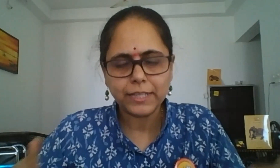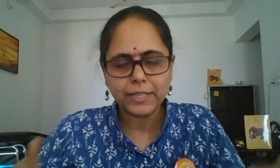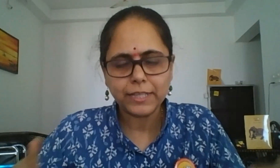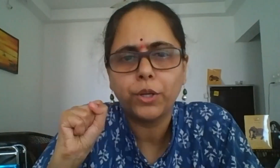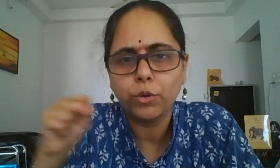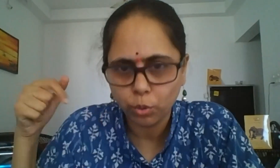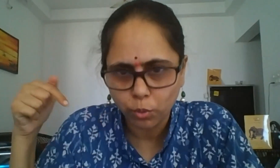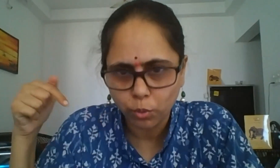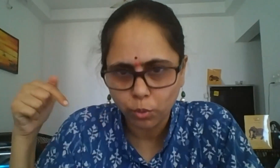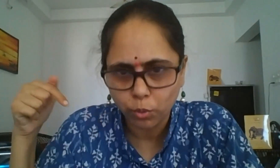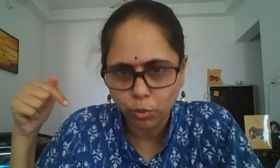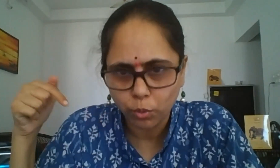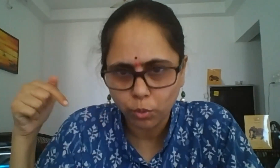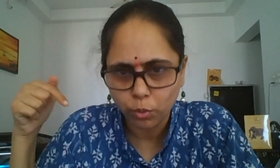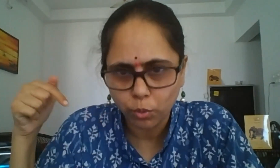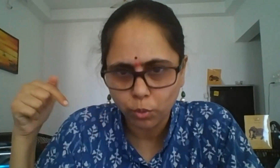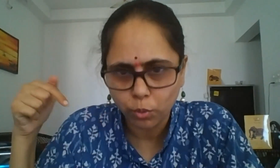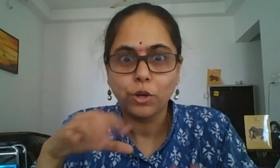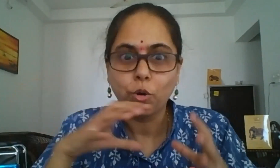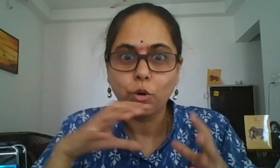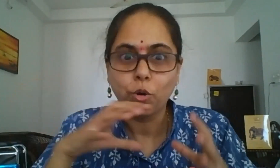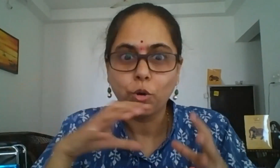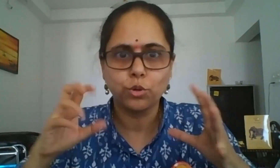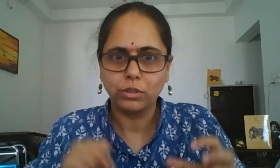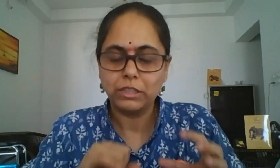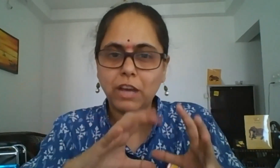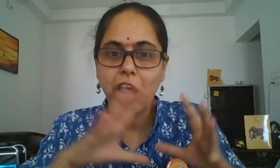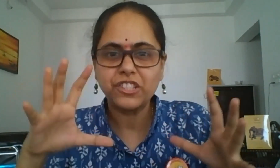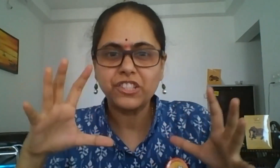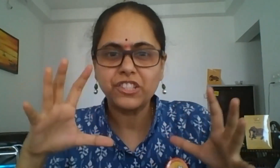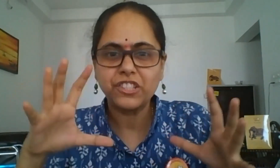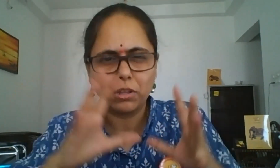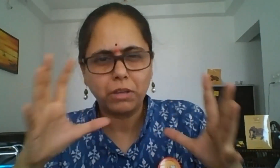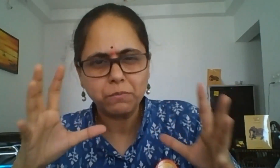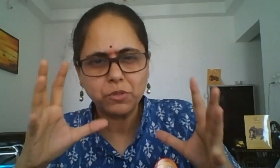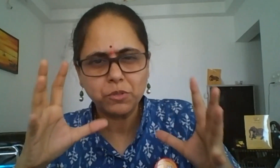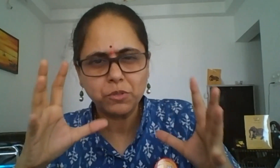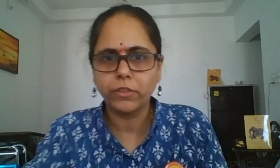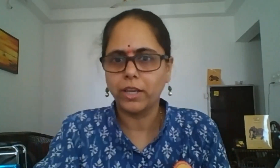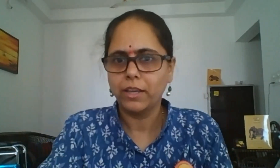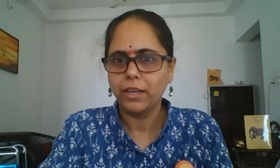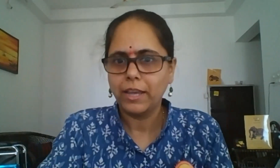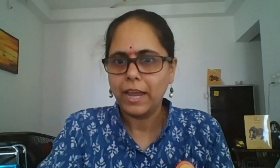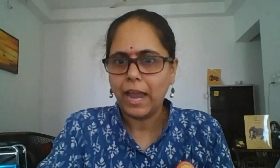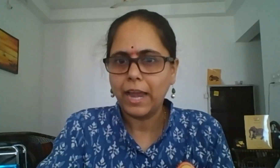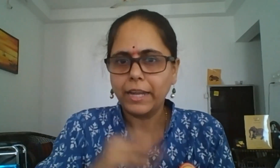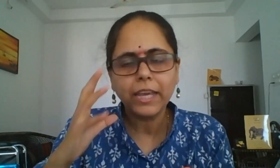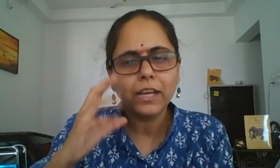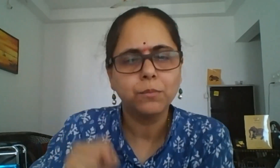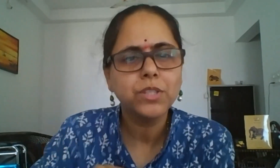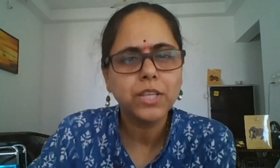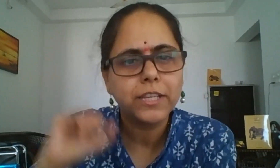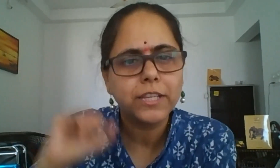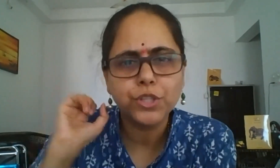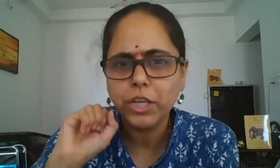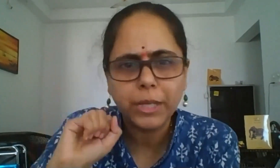Intuit who was supposed to host the show, the RJ or the MC of the day. And he comes, he's visually